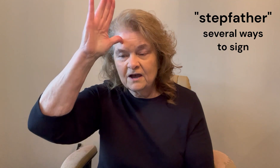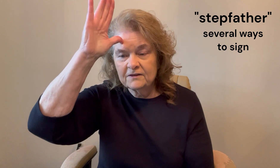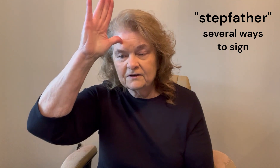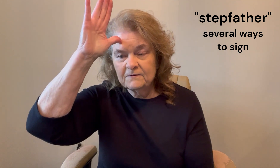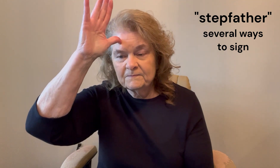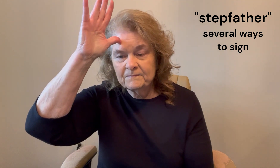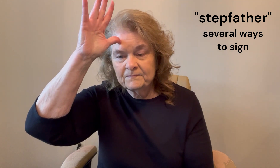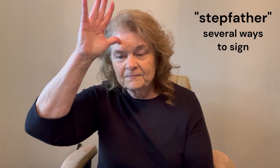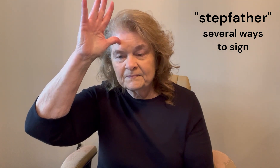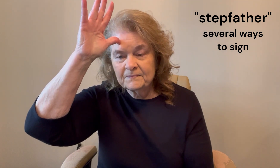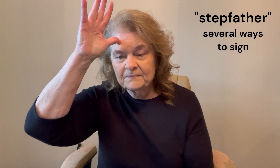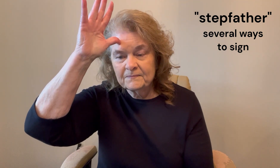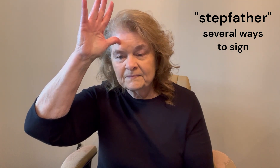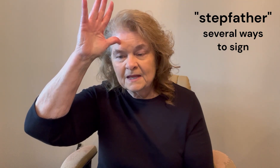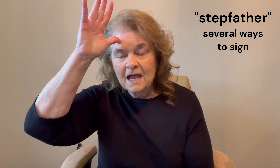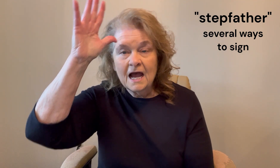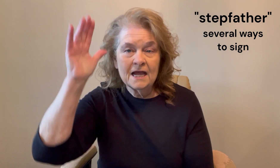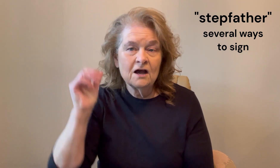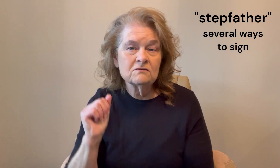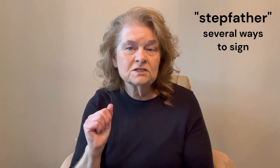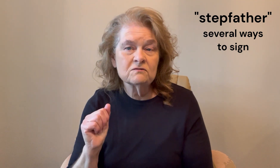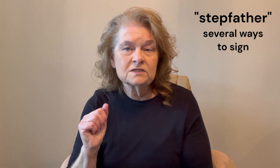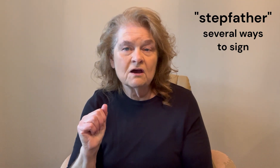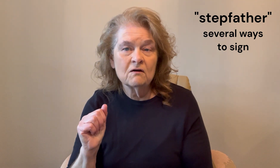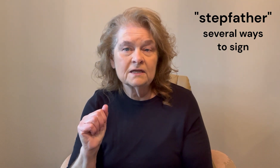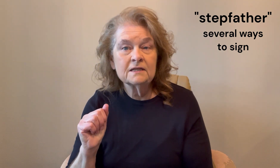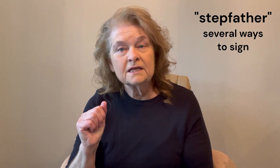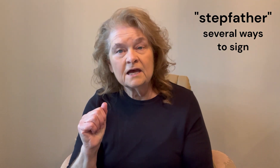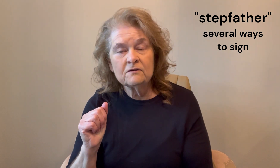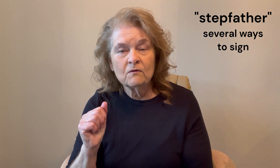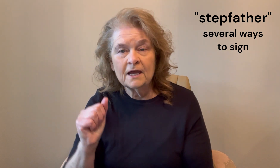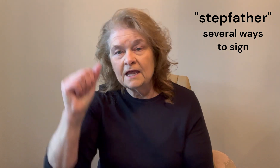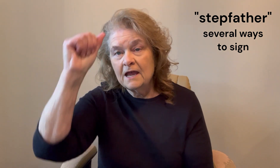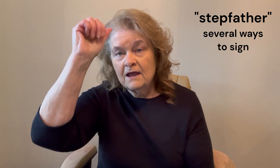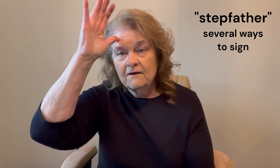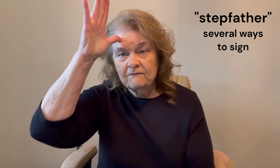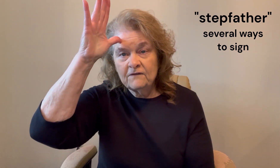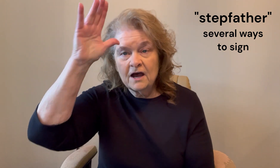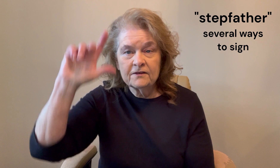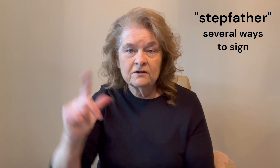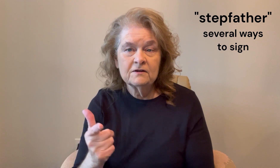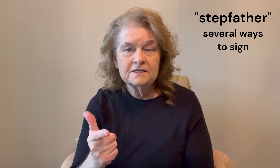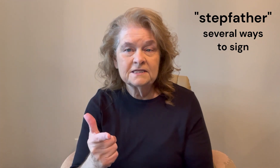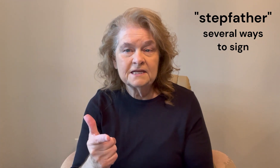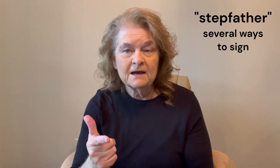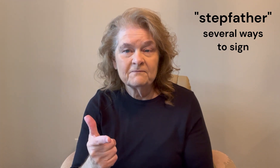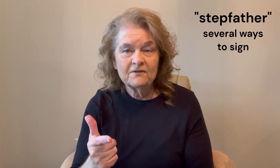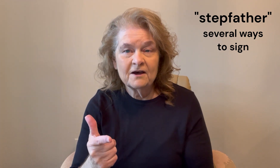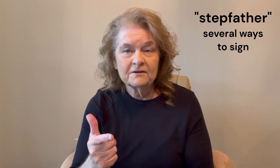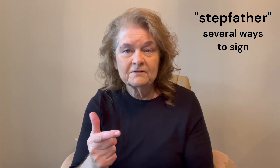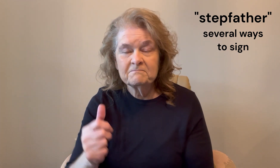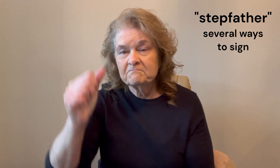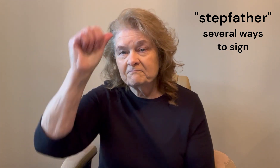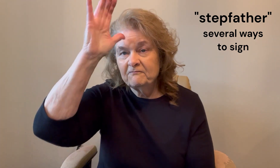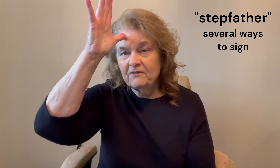stepfather. I also saw it the other way, father, stepfather,